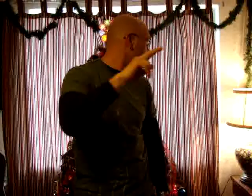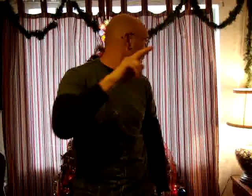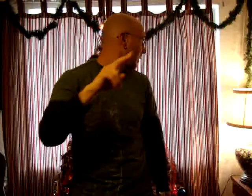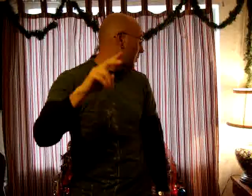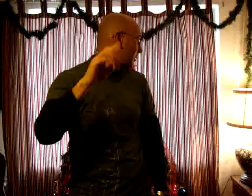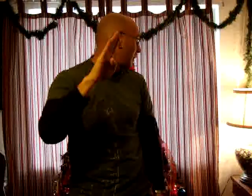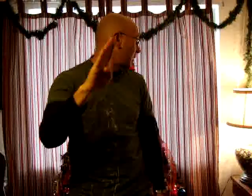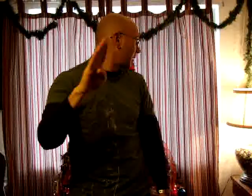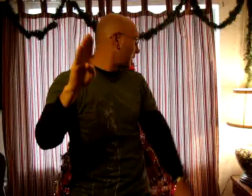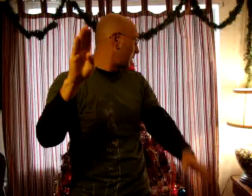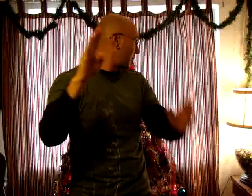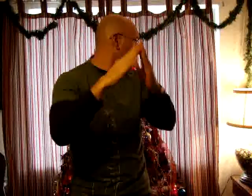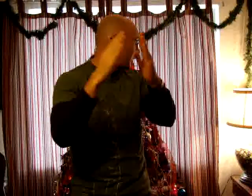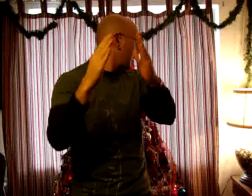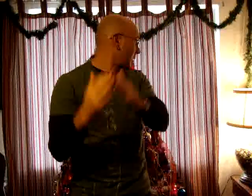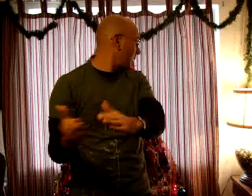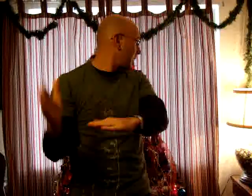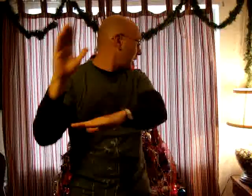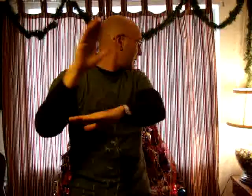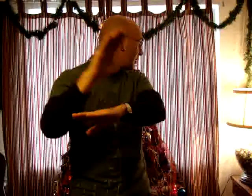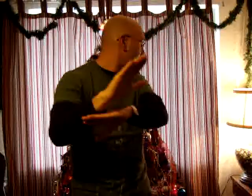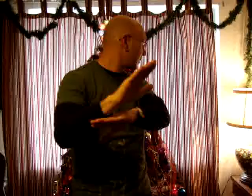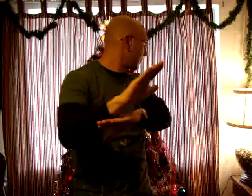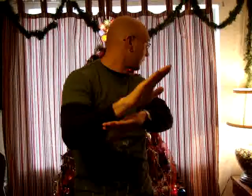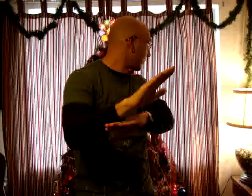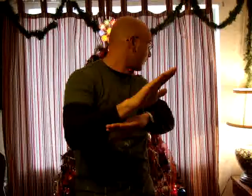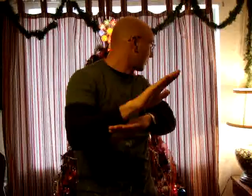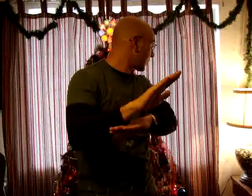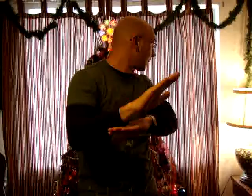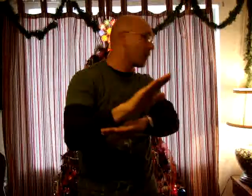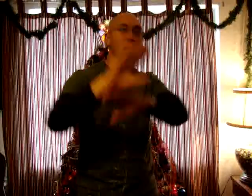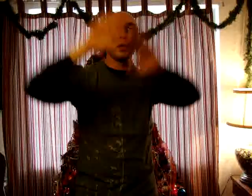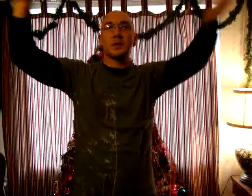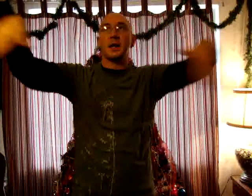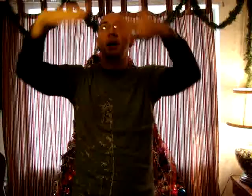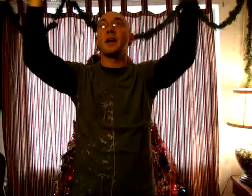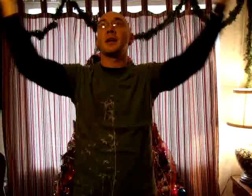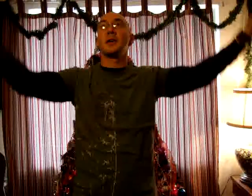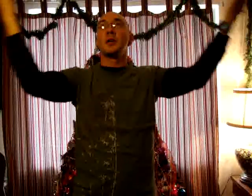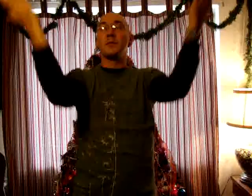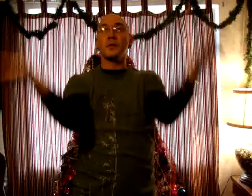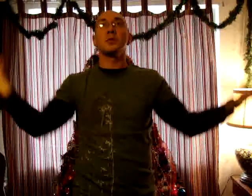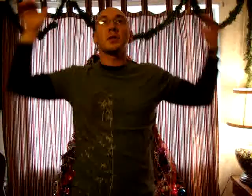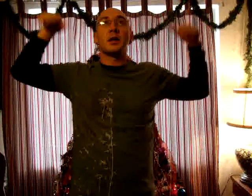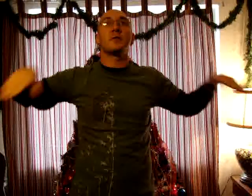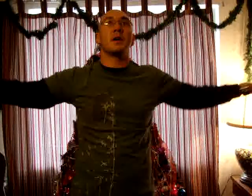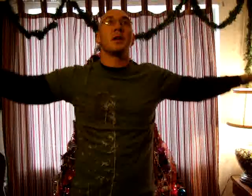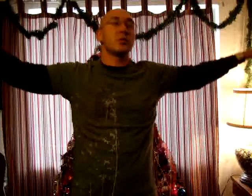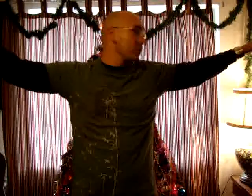witnessed the Bethlehem night and a sky full of